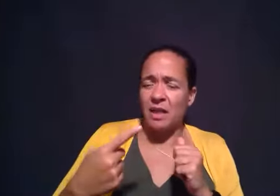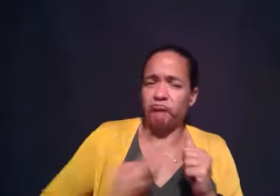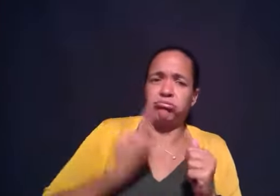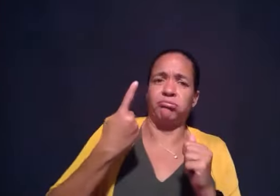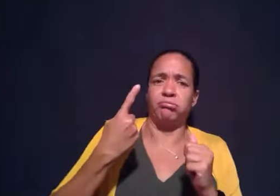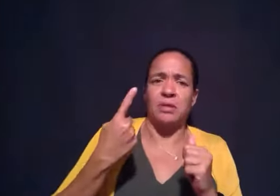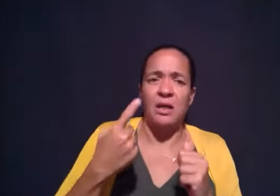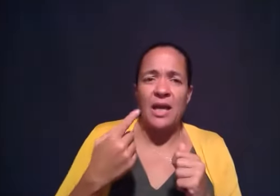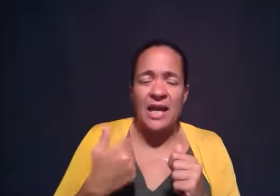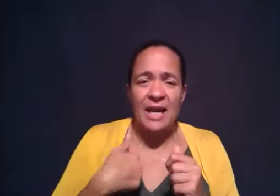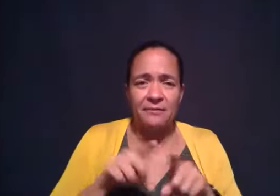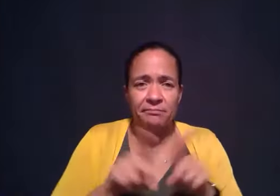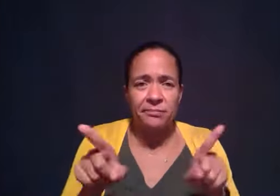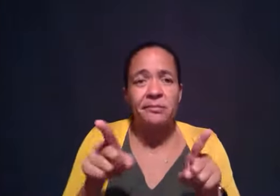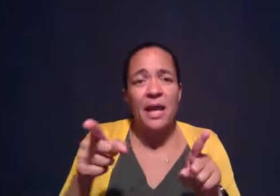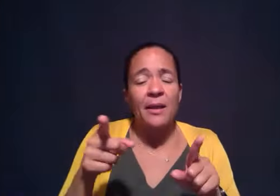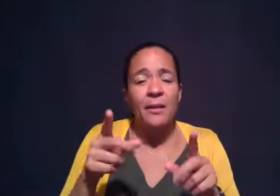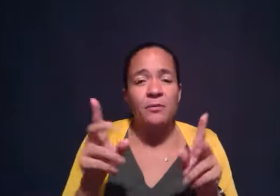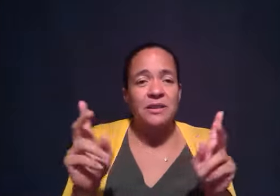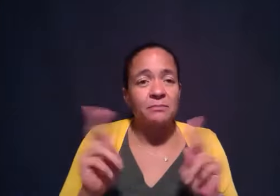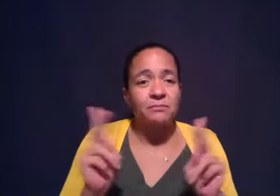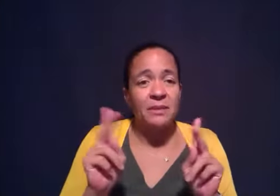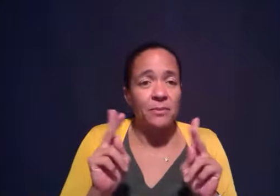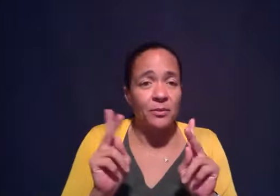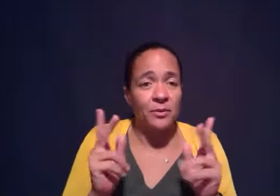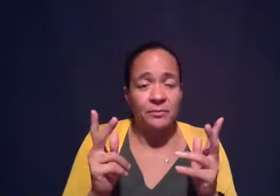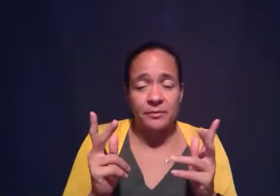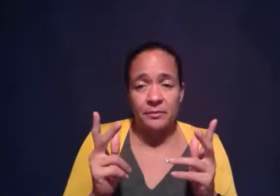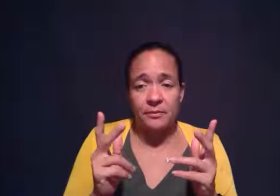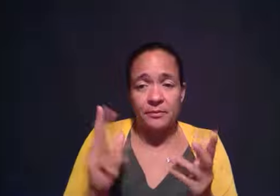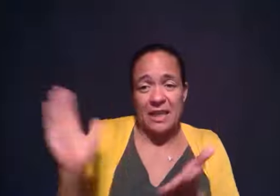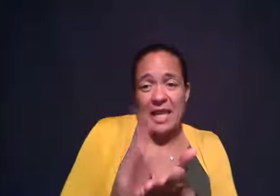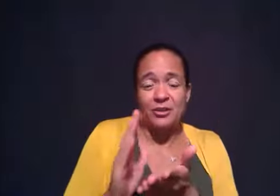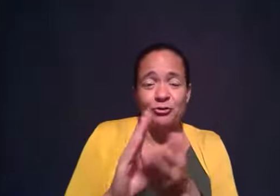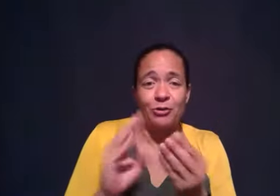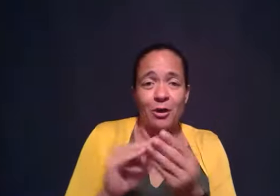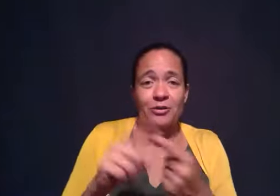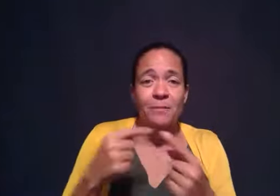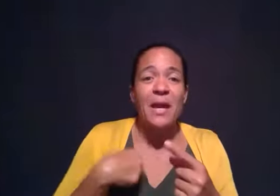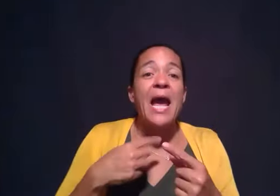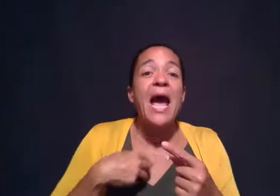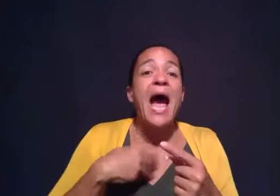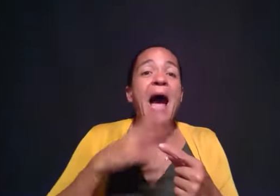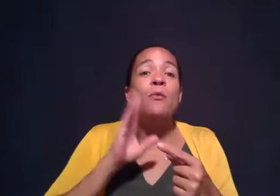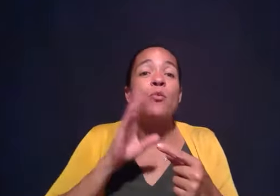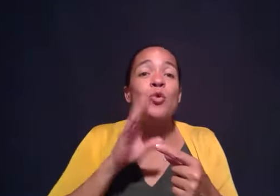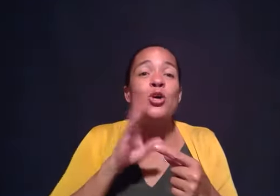me. And so I'm going to meetings, but I'm running out so that nobody will ask me to sponsor them.